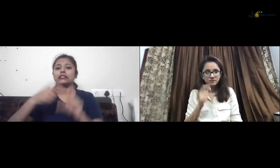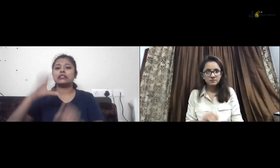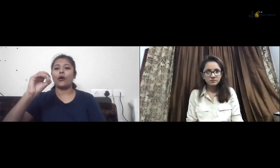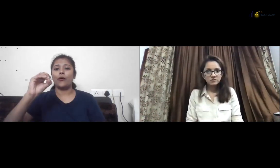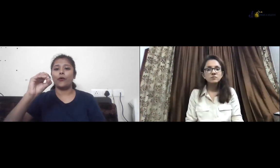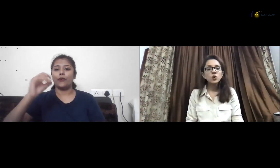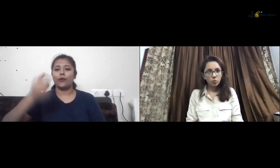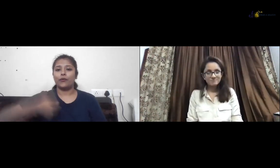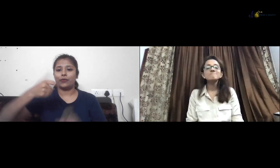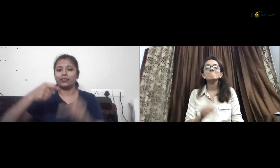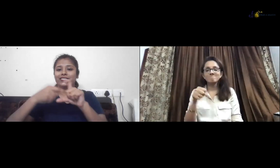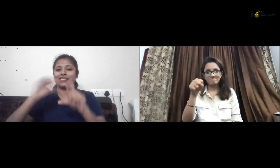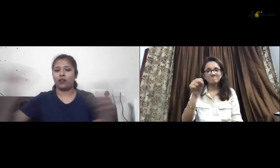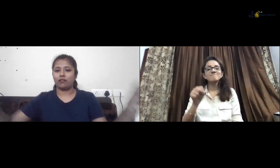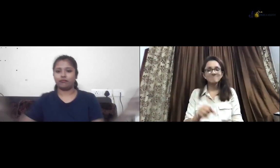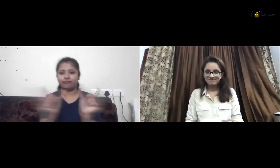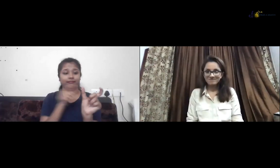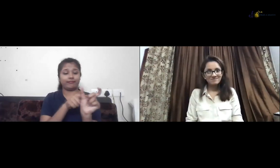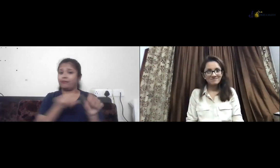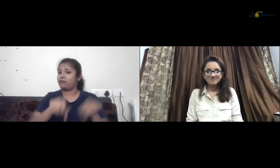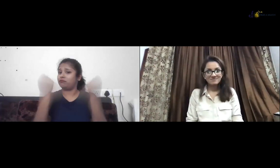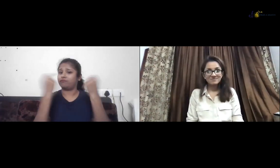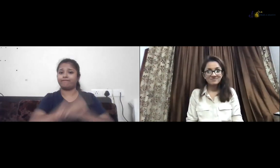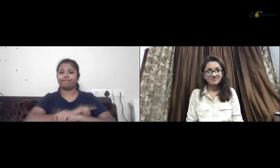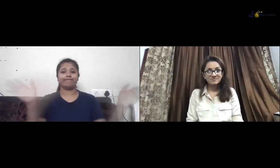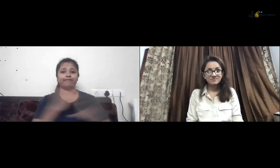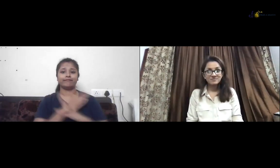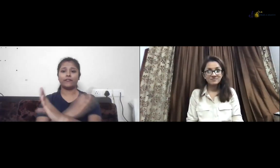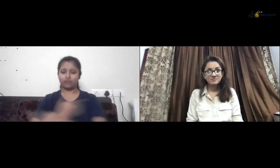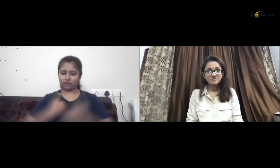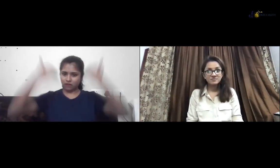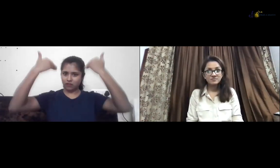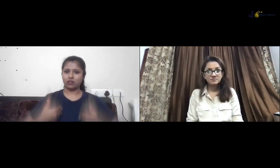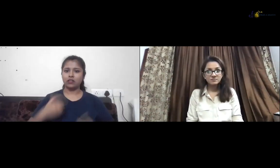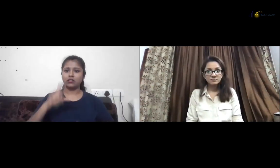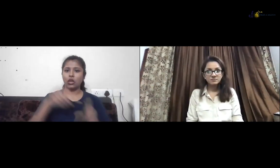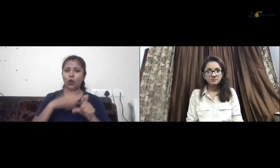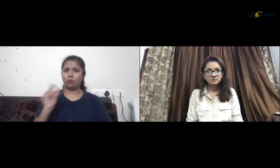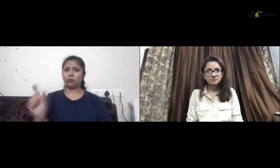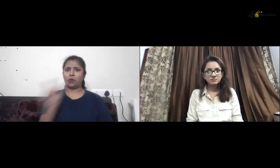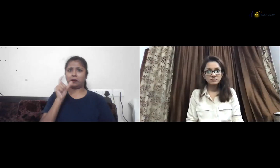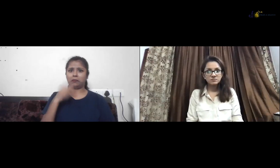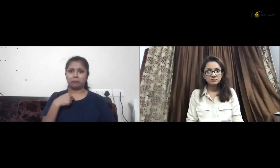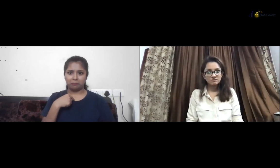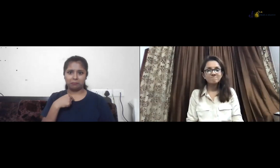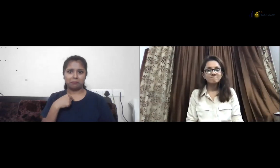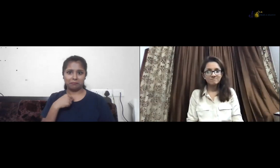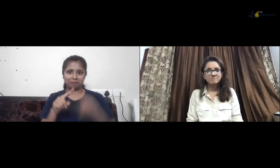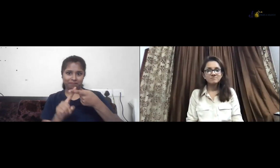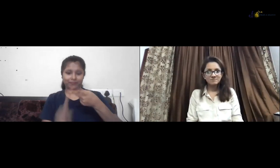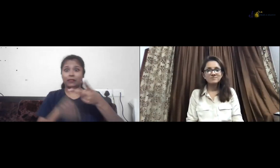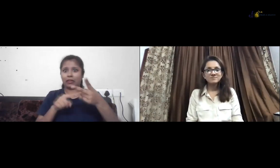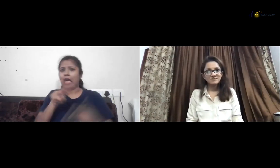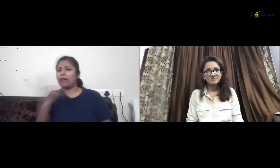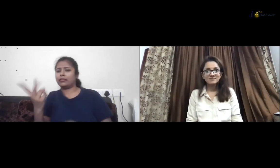female, she said that she is a CEO for one company. She said that she would like to remove it. That I am a